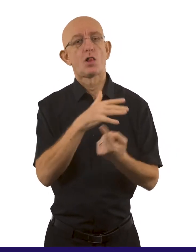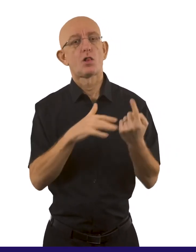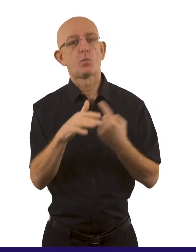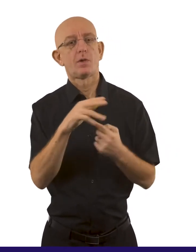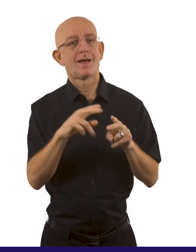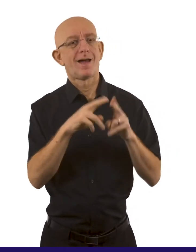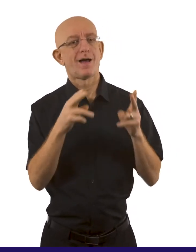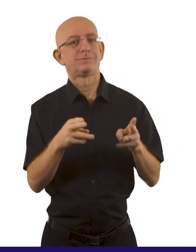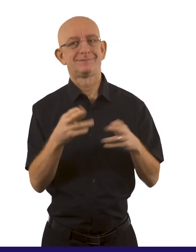brackets.